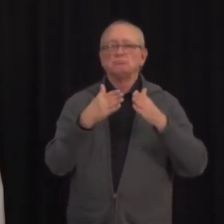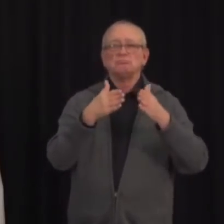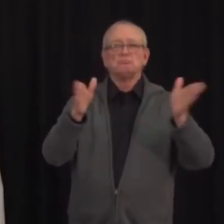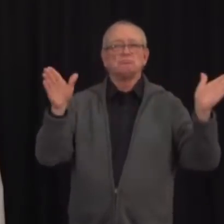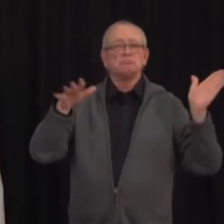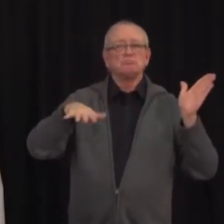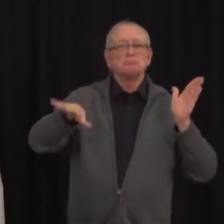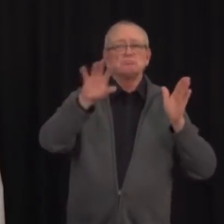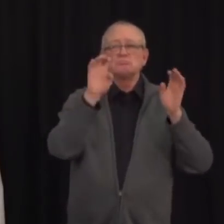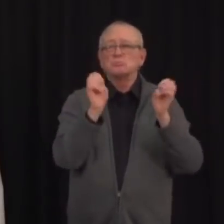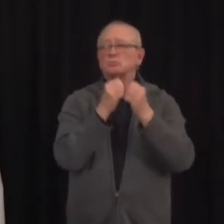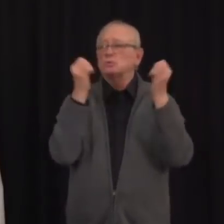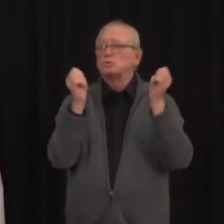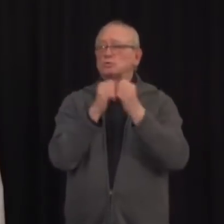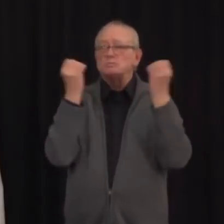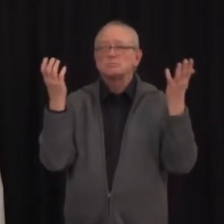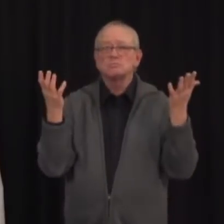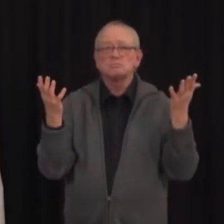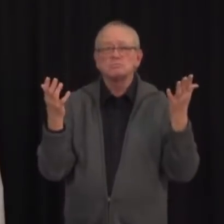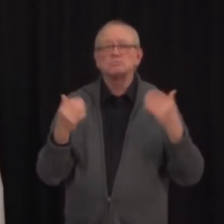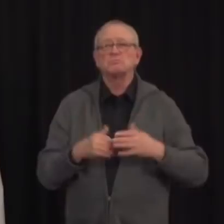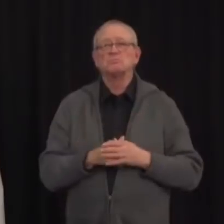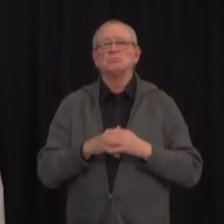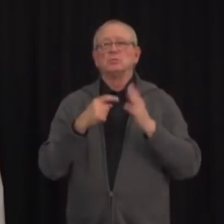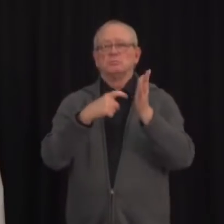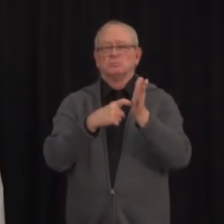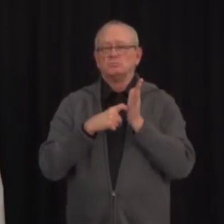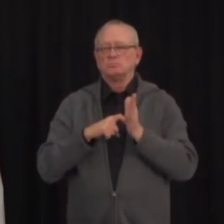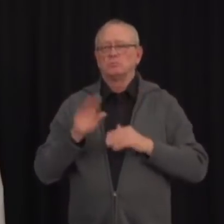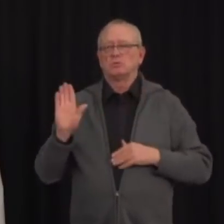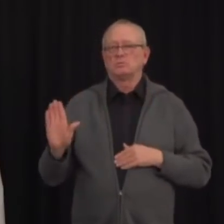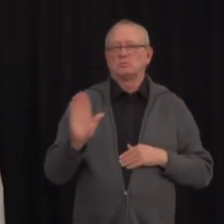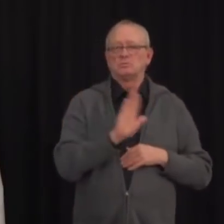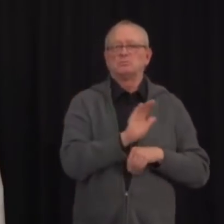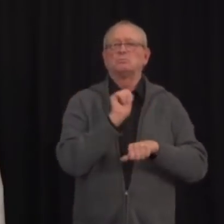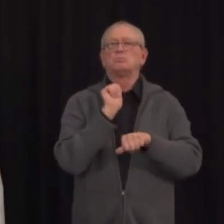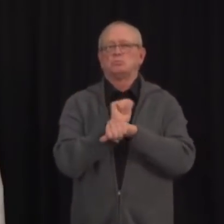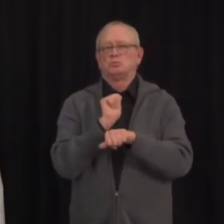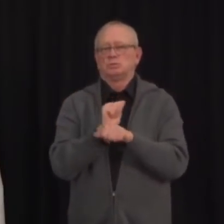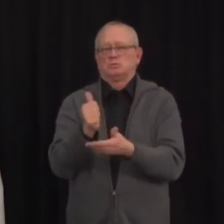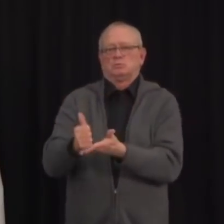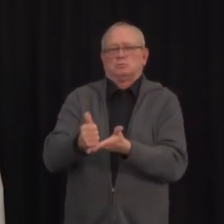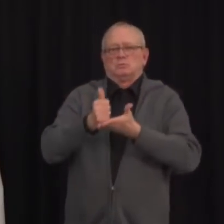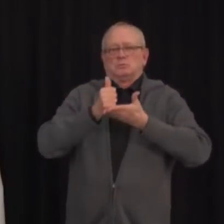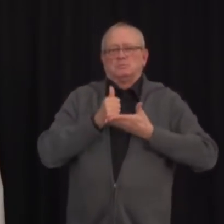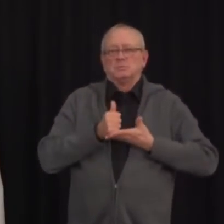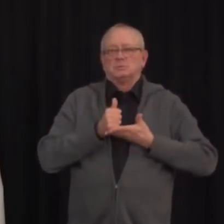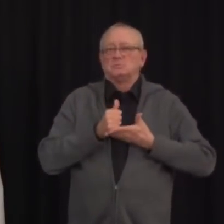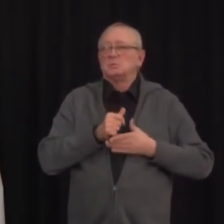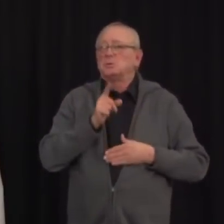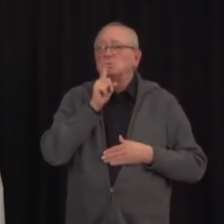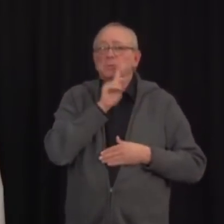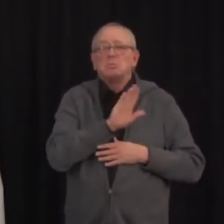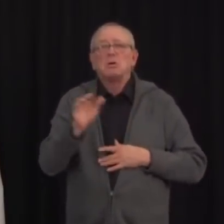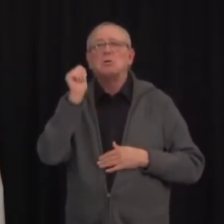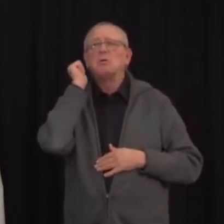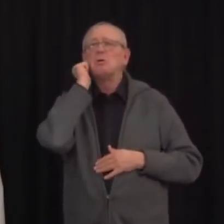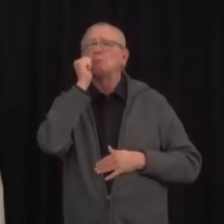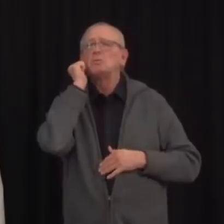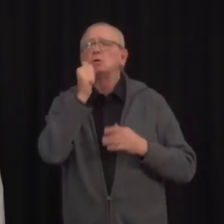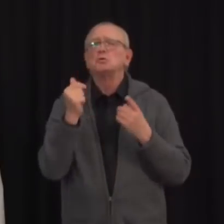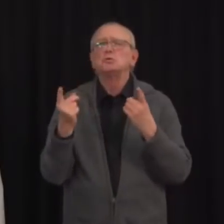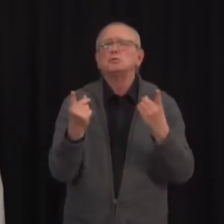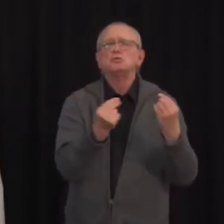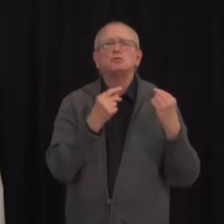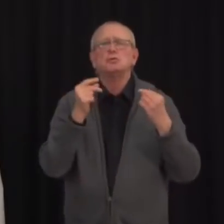we are not asking these officers to stop code their day-to-day priorities or to harass responsible